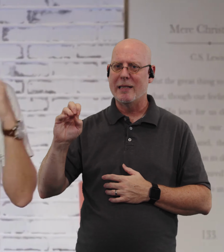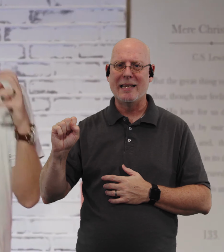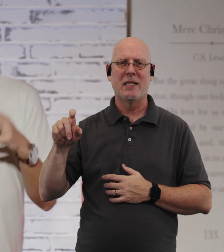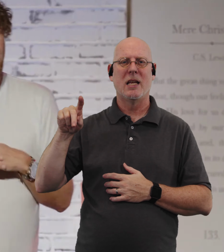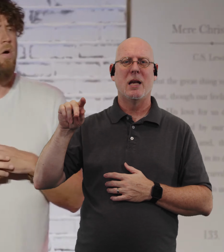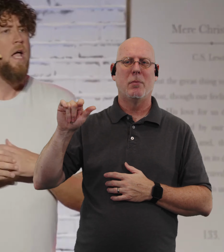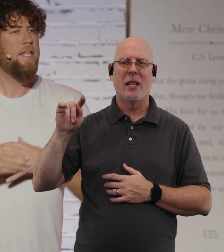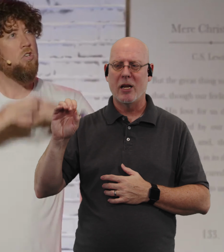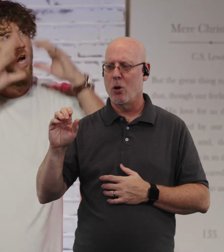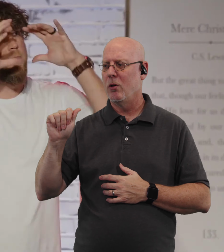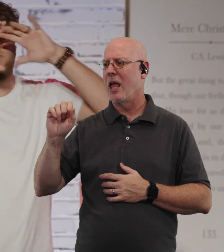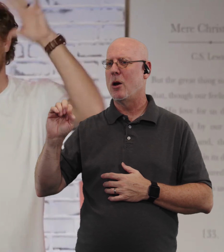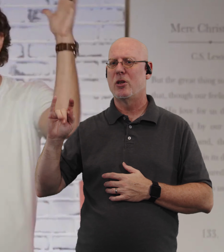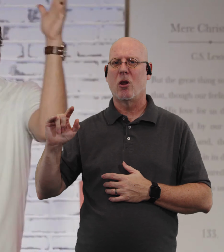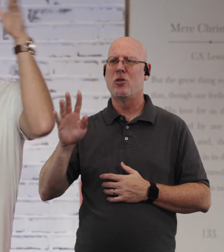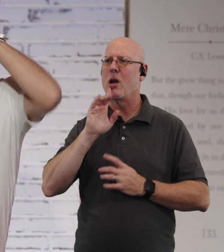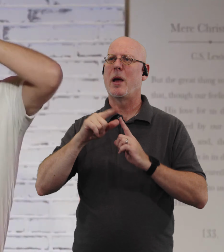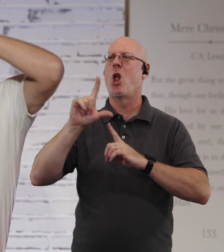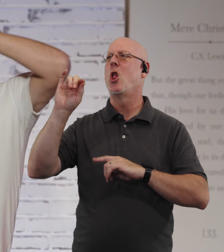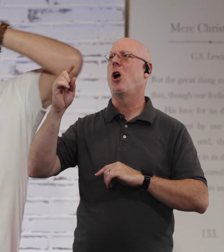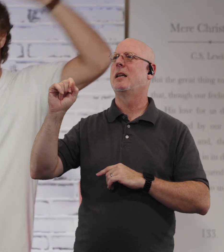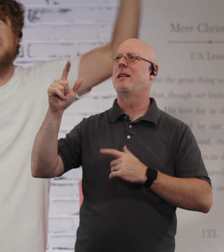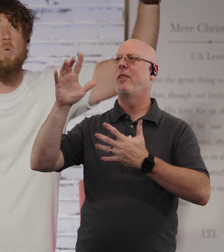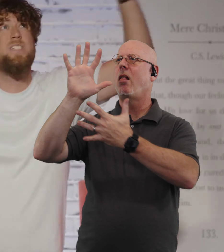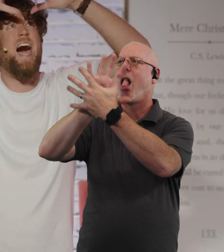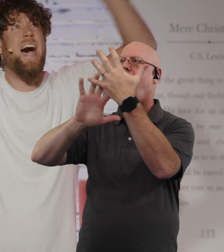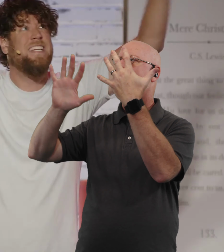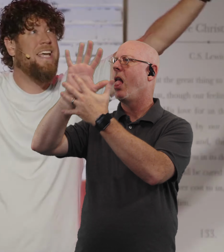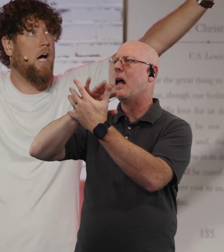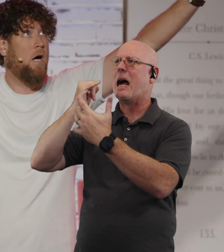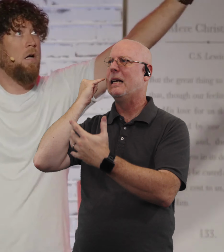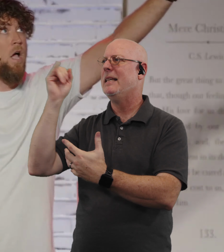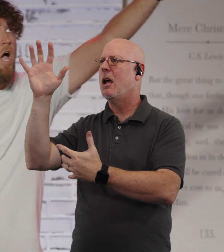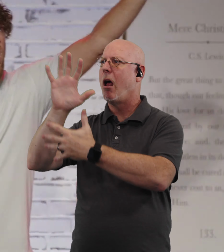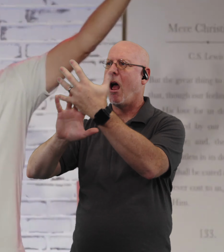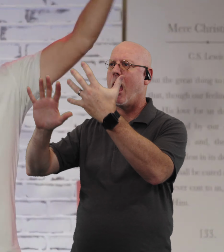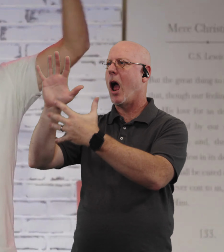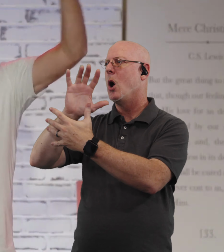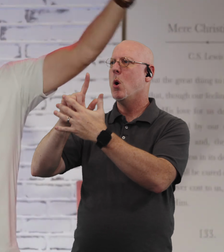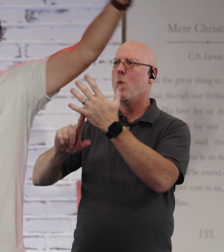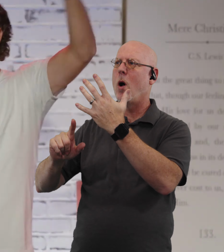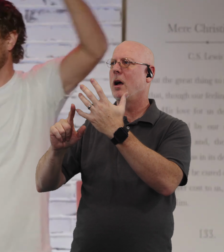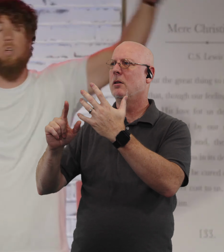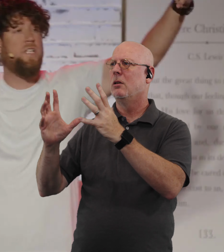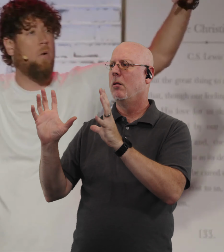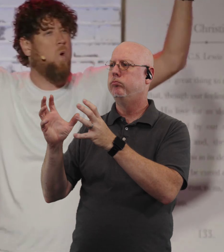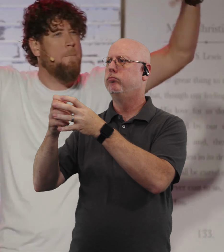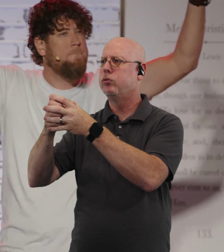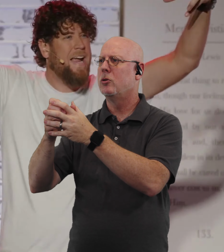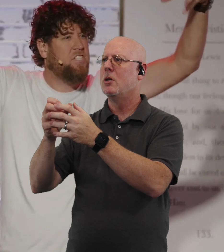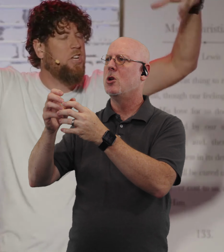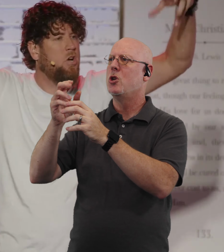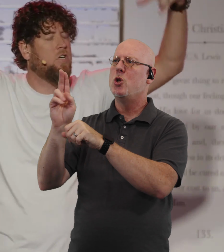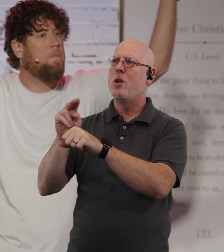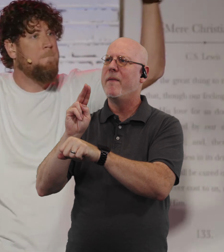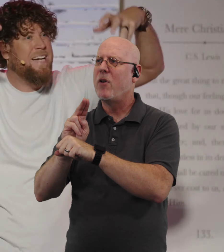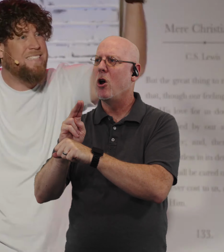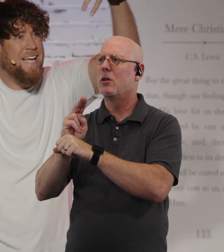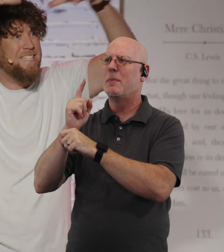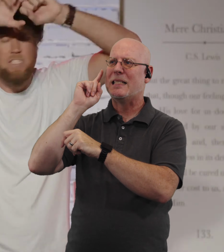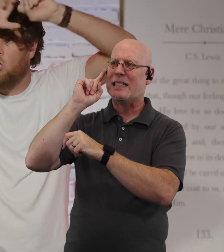Plato and Aristotle, they all talked about the logos. It's kind of this ambiguous idea of what holds the world together, what makes the